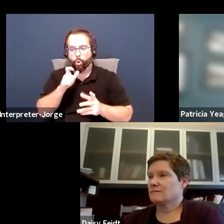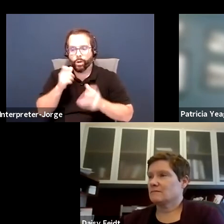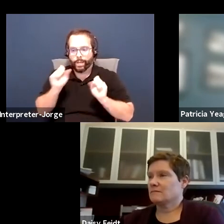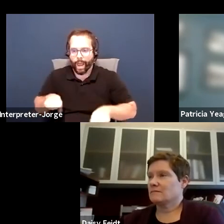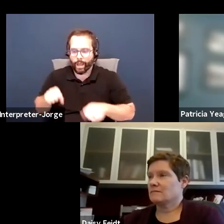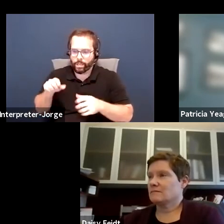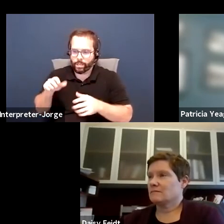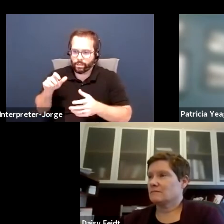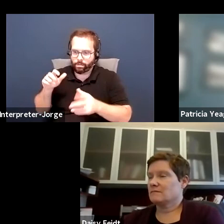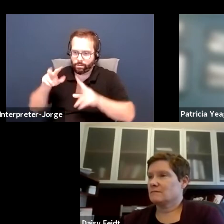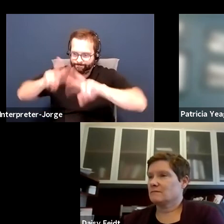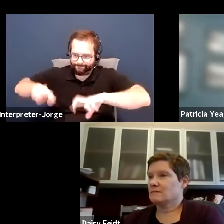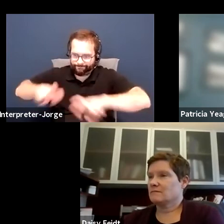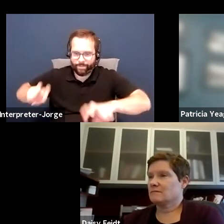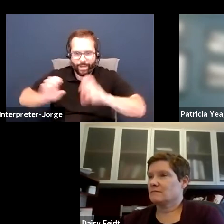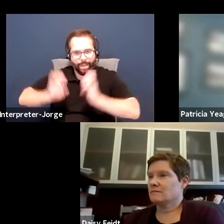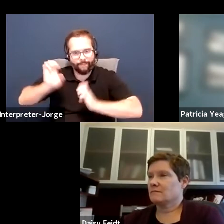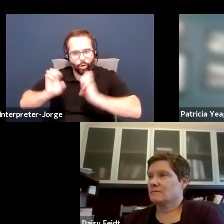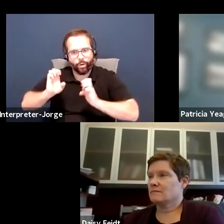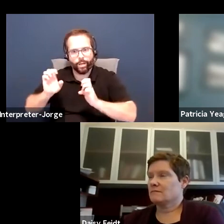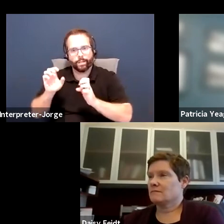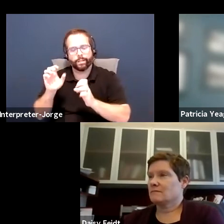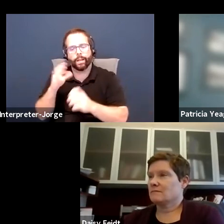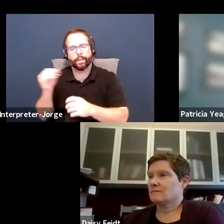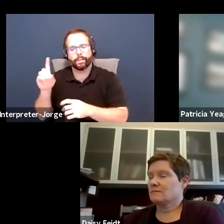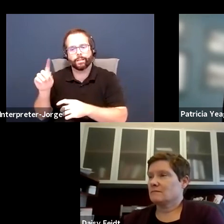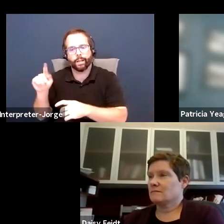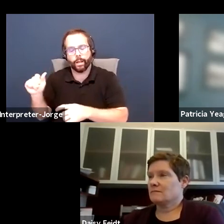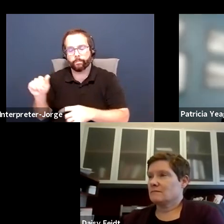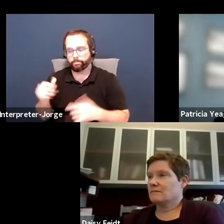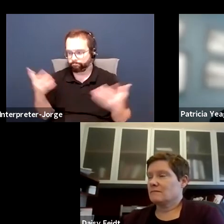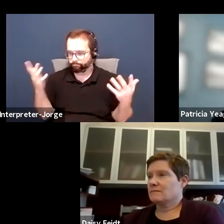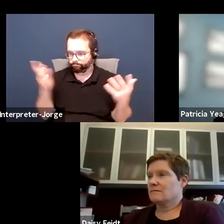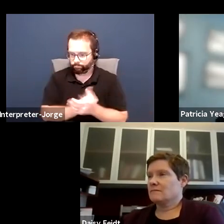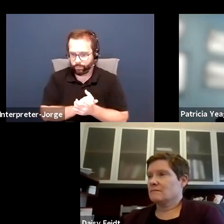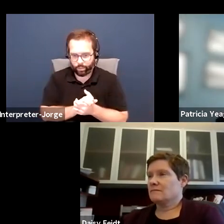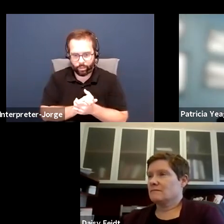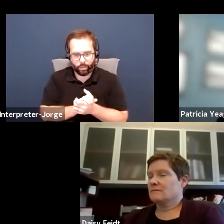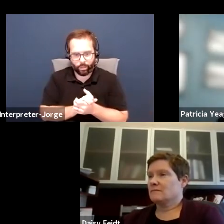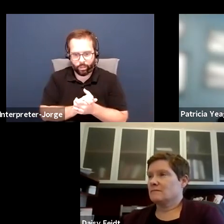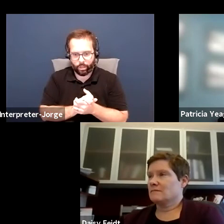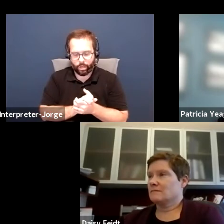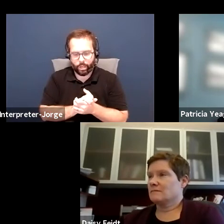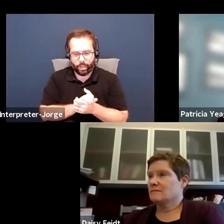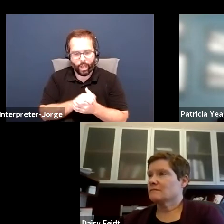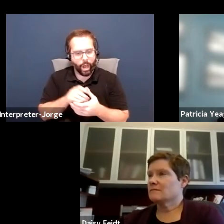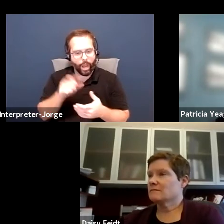evaluation and analysis of your data. I don't know, Daisy, Patricia, anything you think of, or Seth? Yeah, this goes